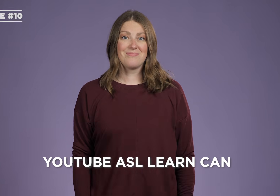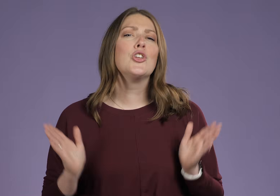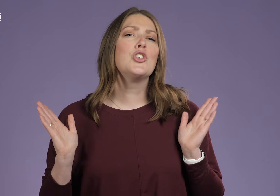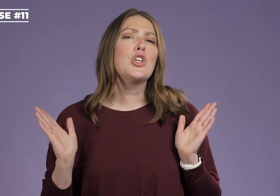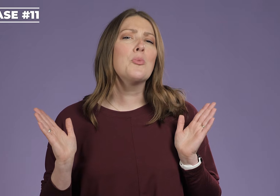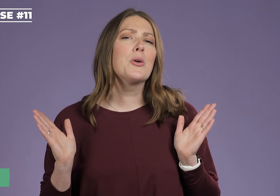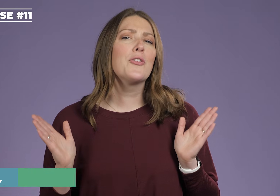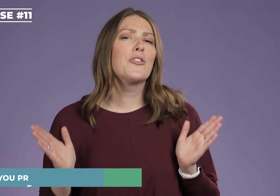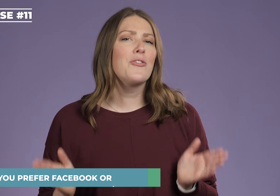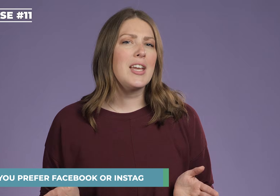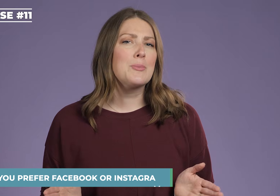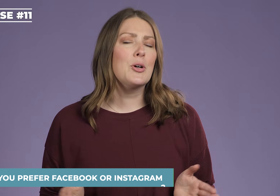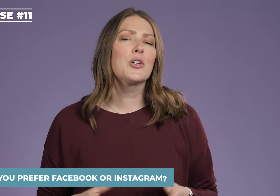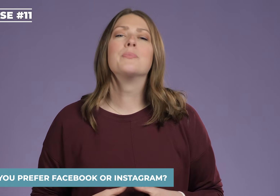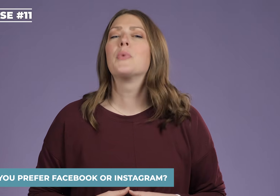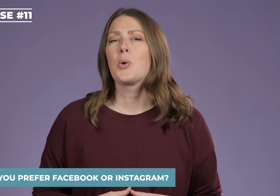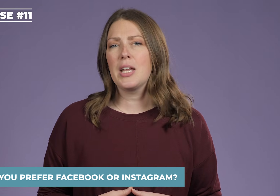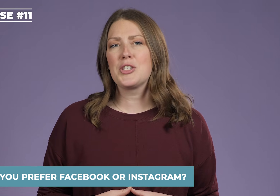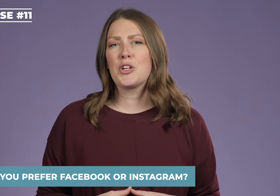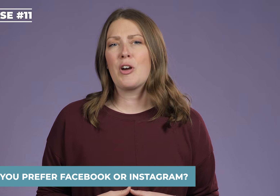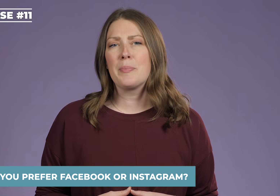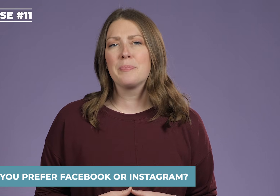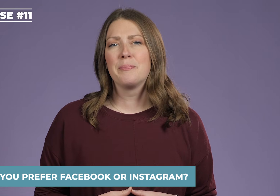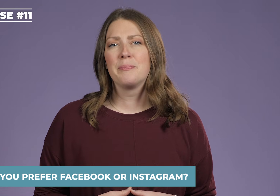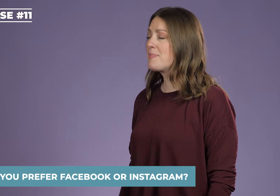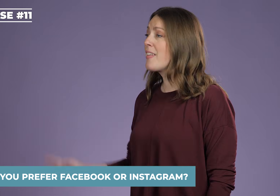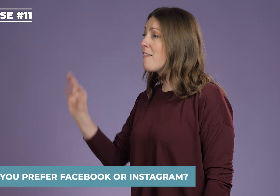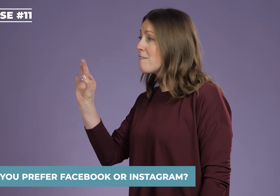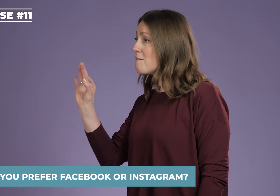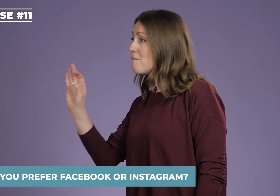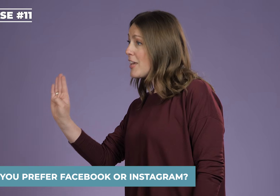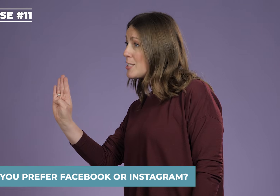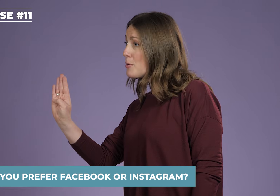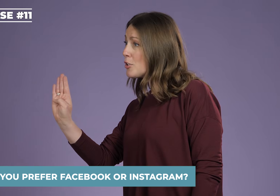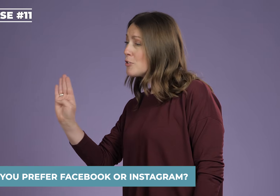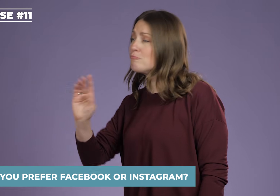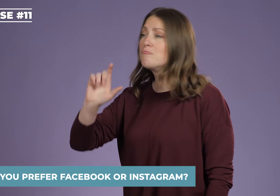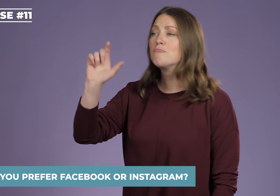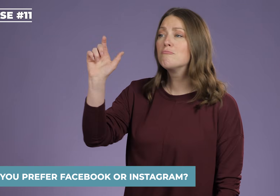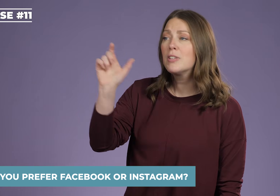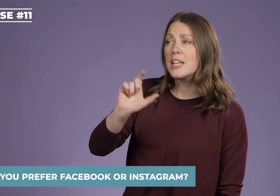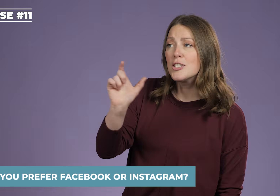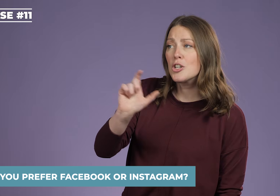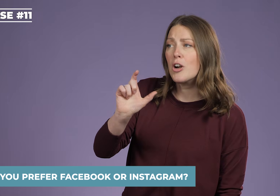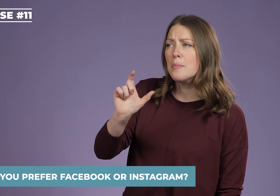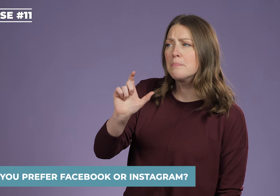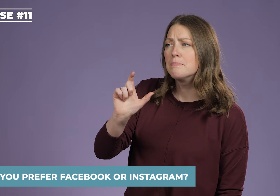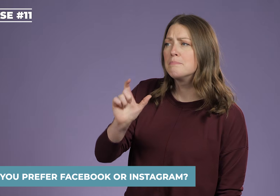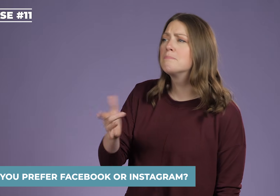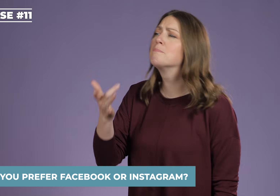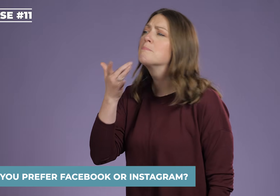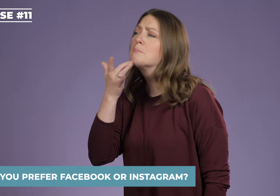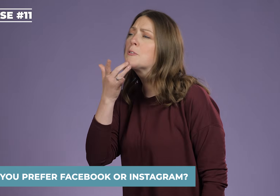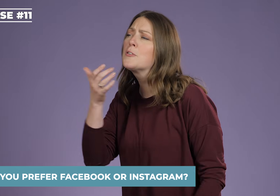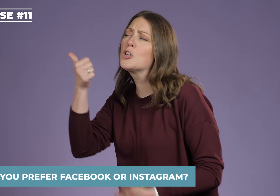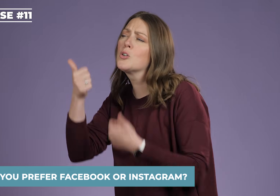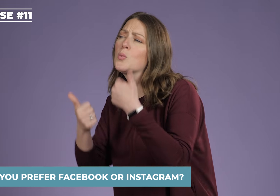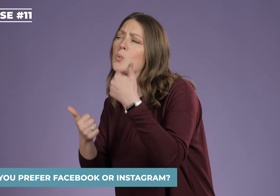Do you prefer Facebook or Instagram? Facebook? Instagram? Prefer